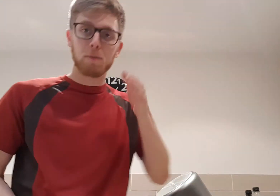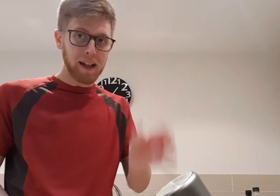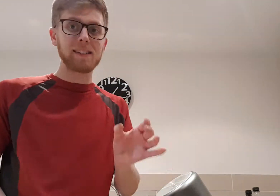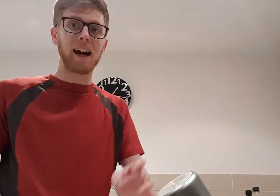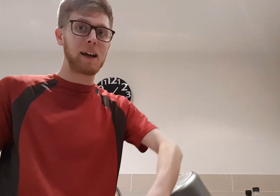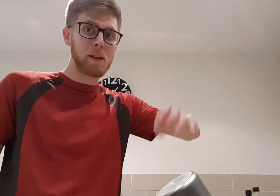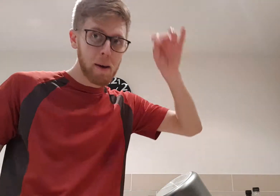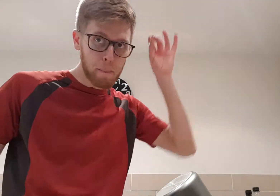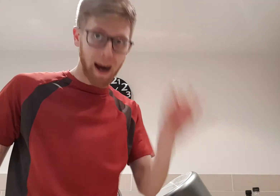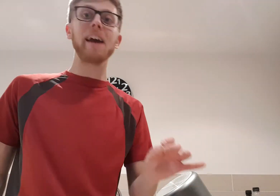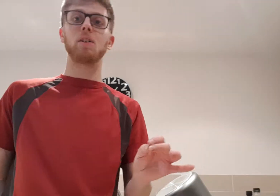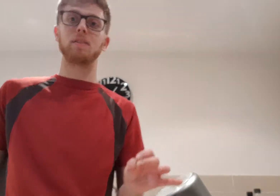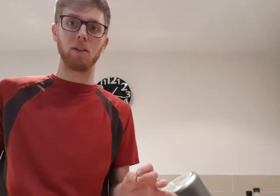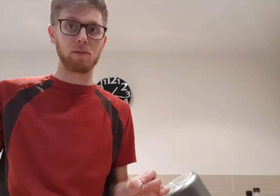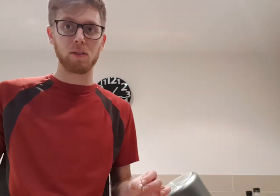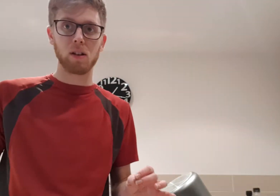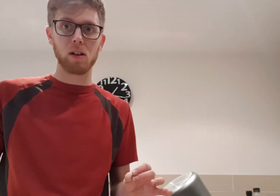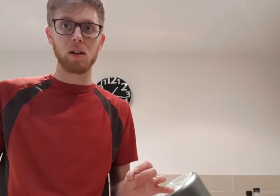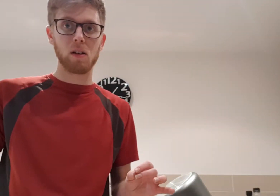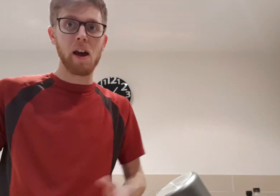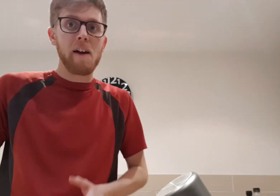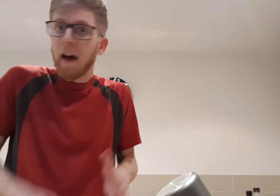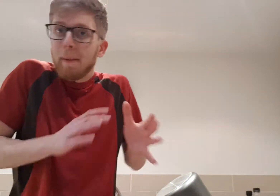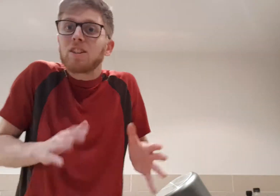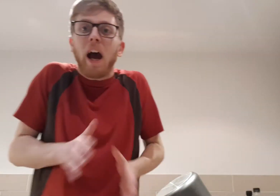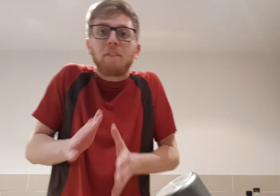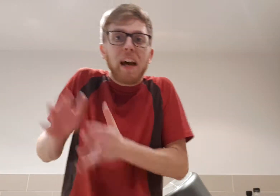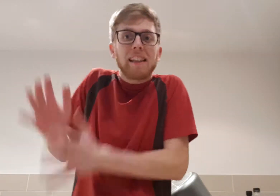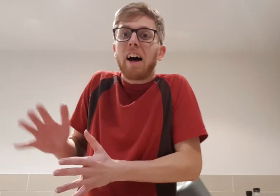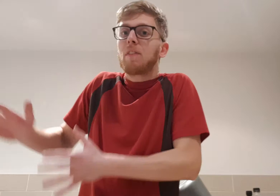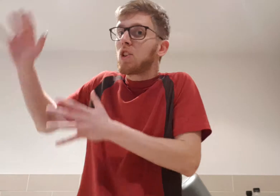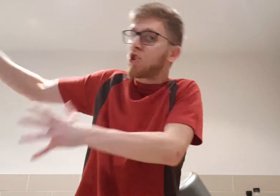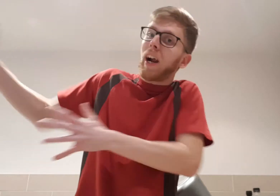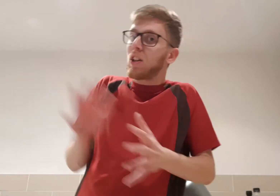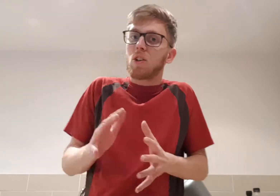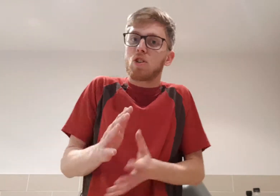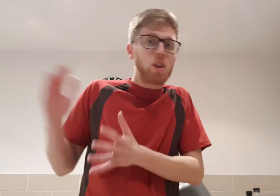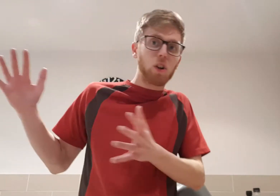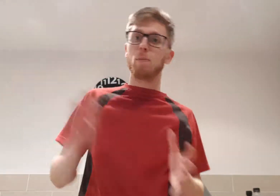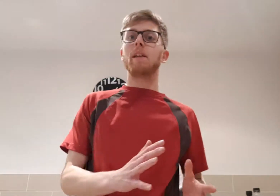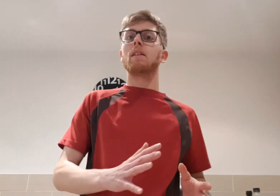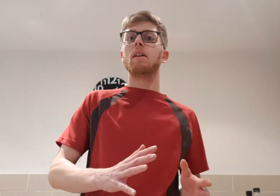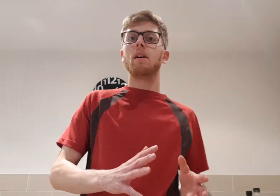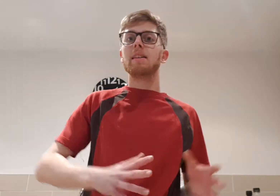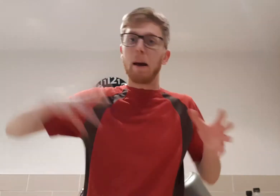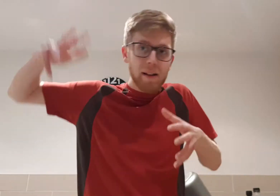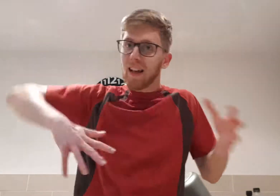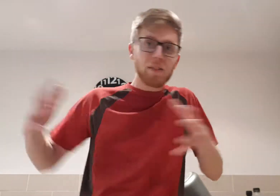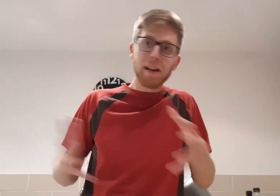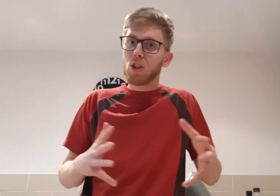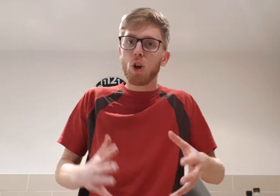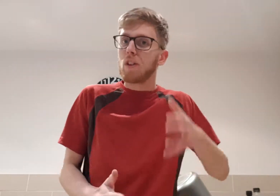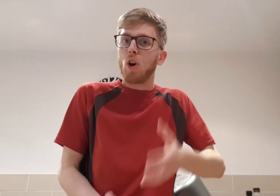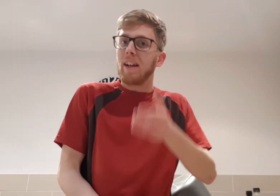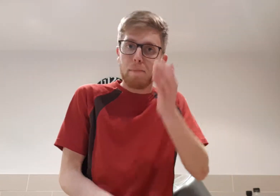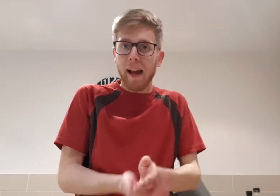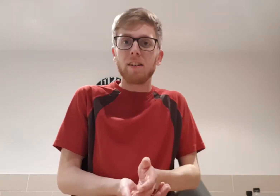spend time by yourself. That means you have to allow the distractions to not come in. That means you have to make sure that you're independent